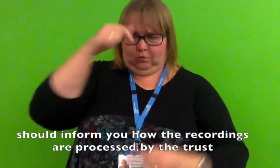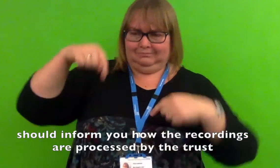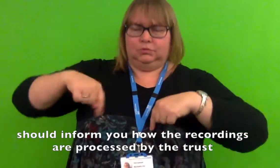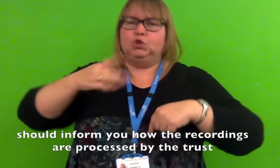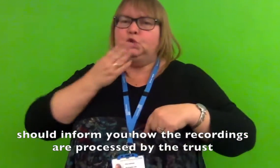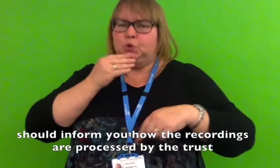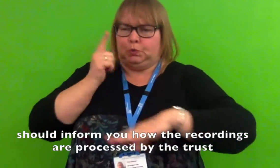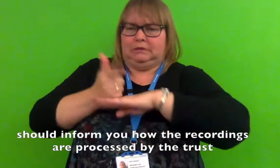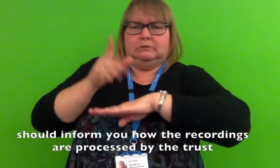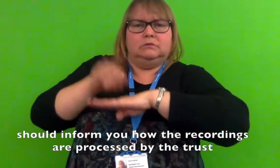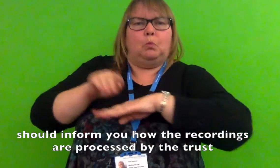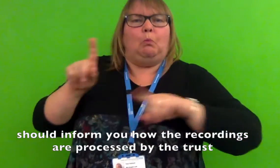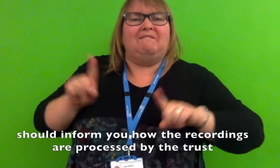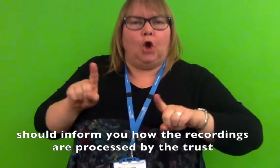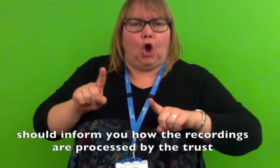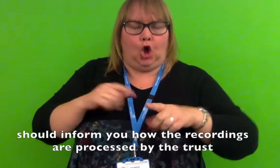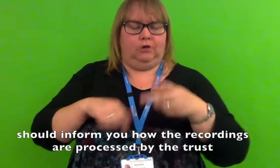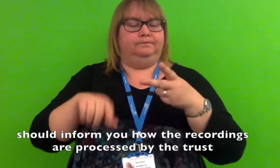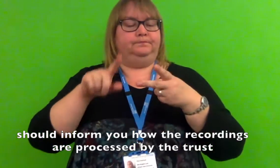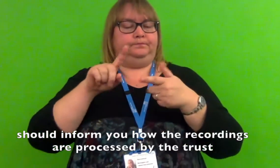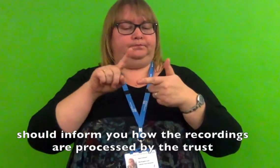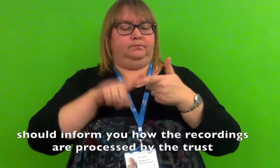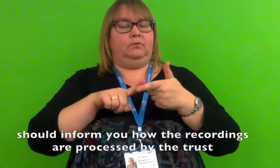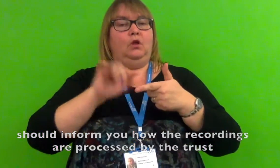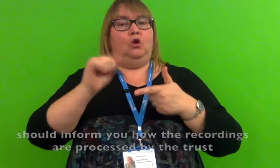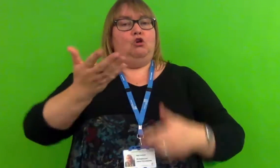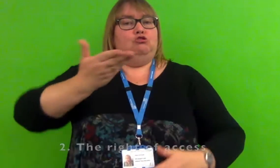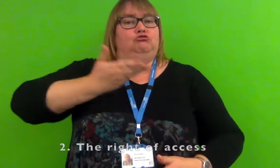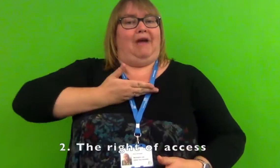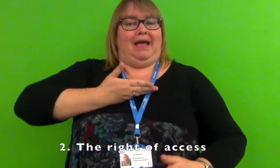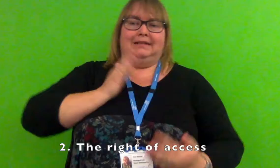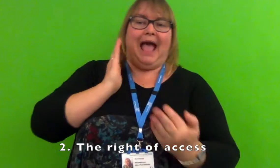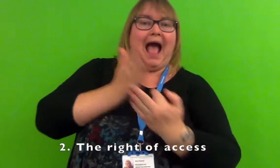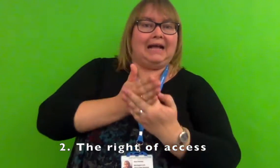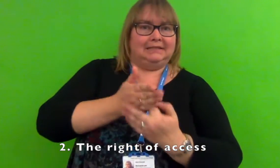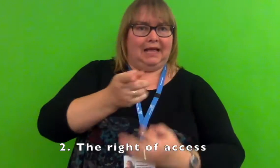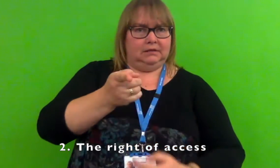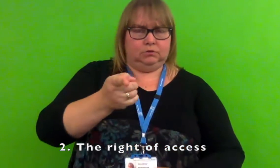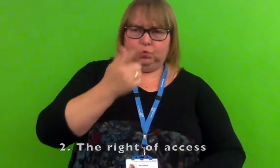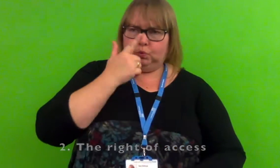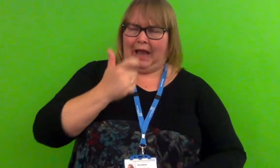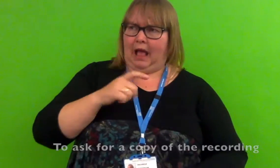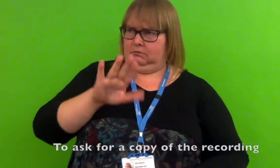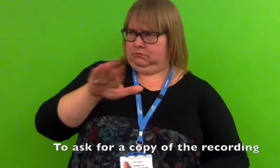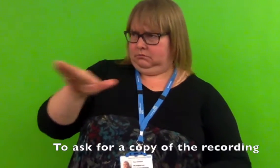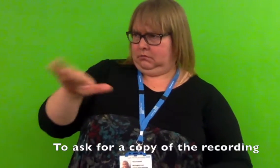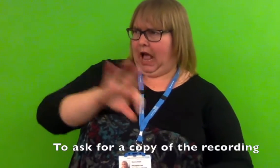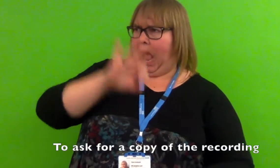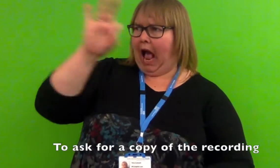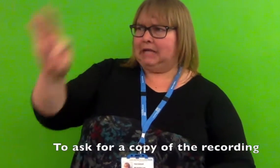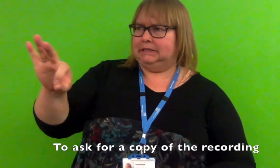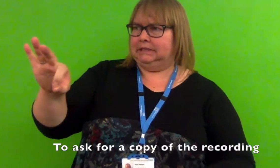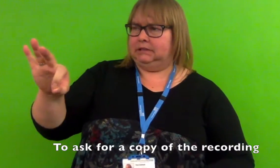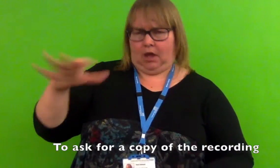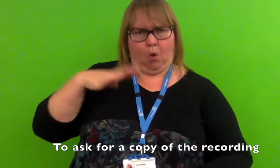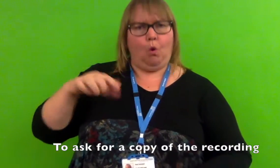should inform you how the recordings are processed by the Trust. 2. The right of access, to ask